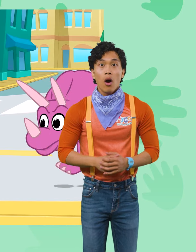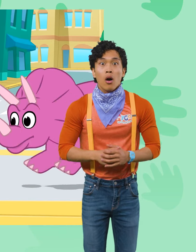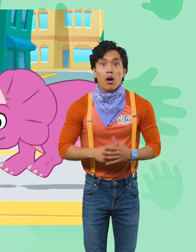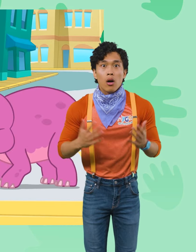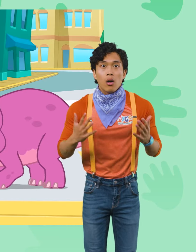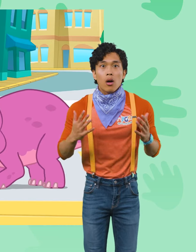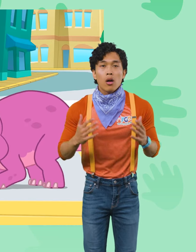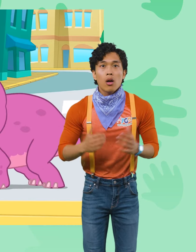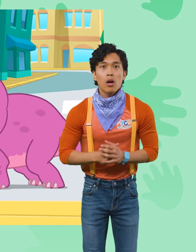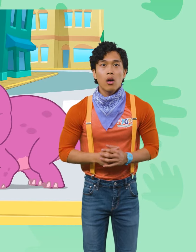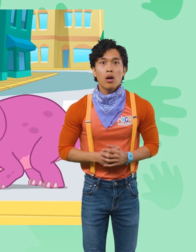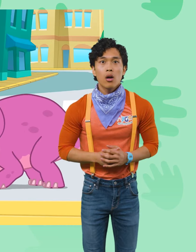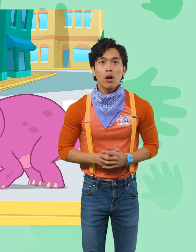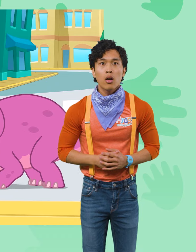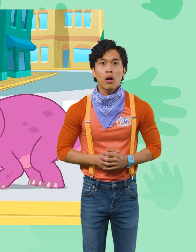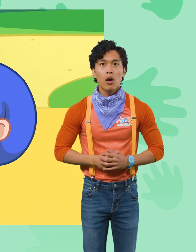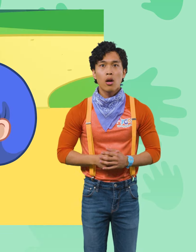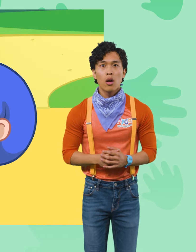Uh-oh.